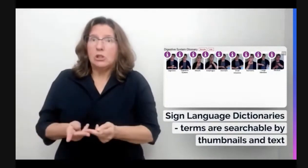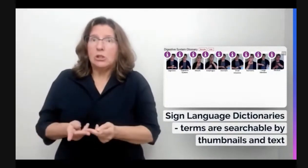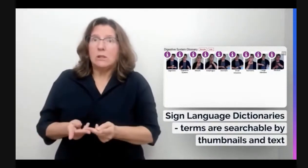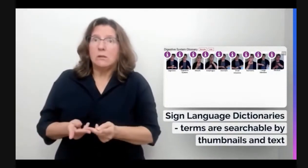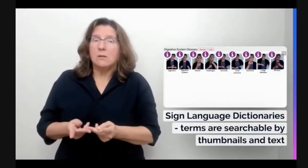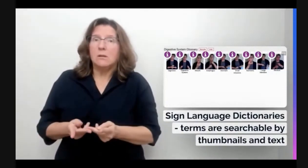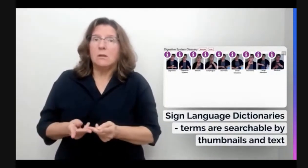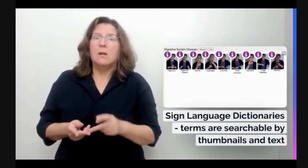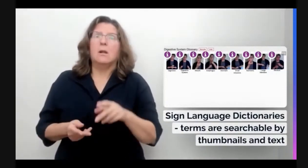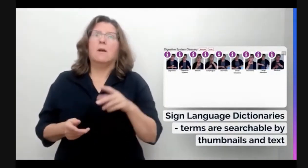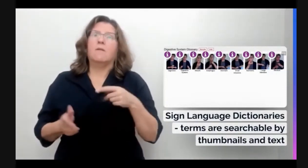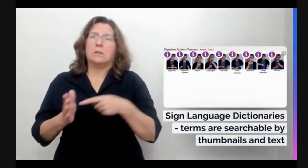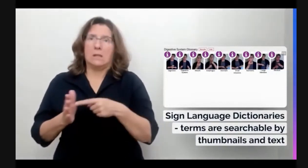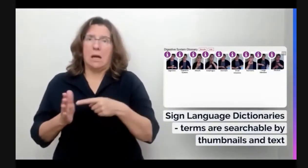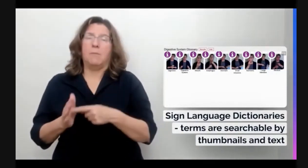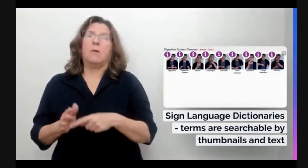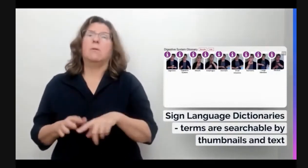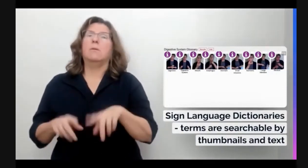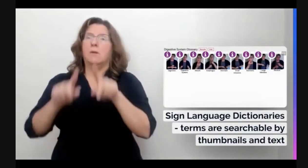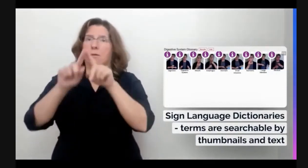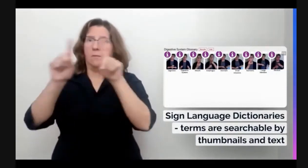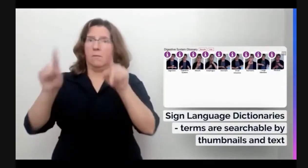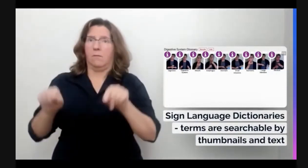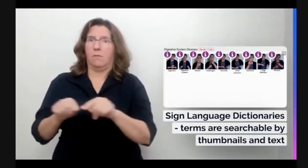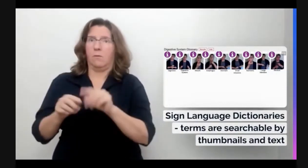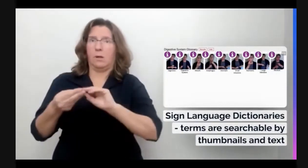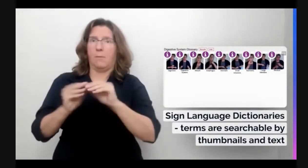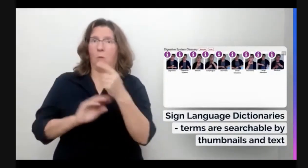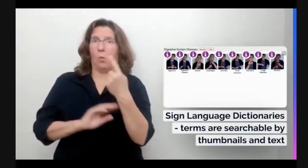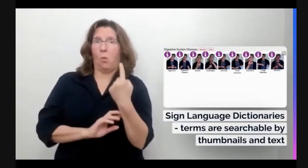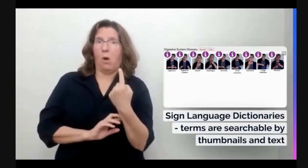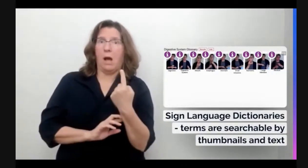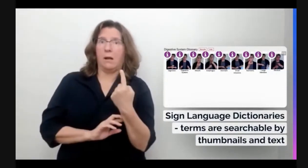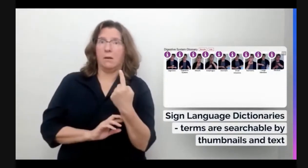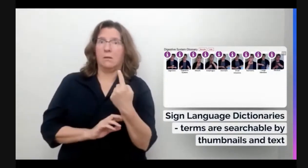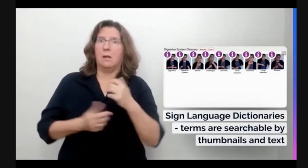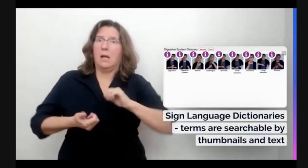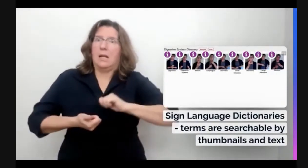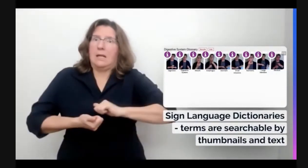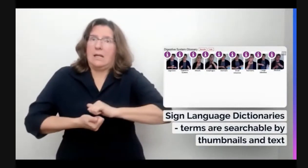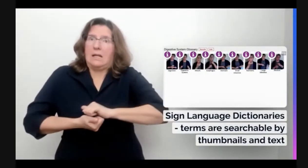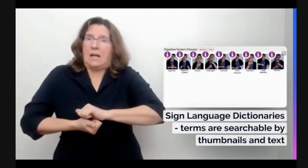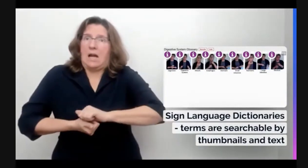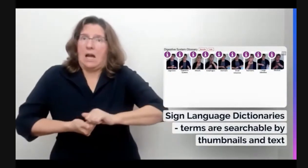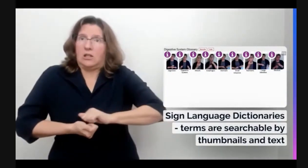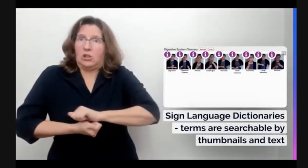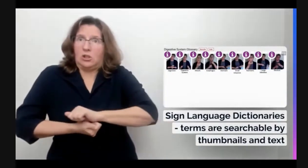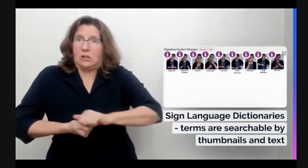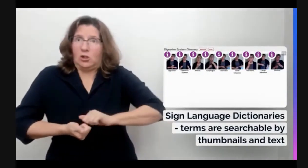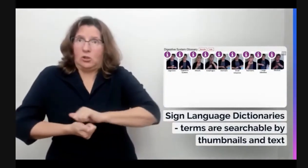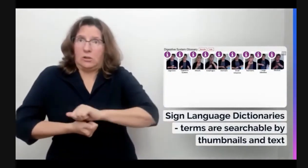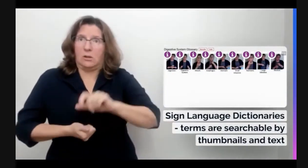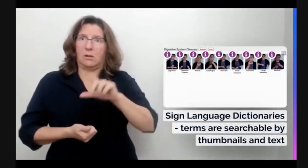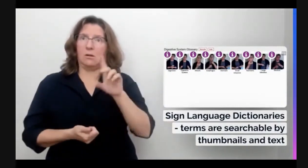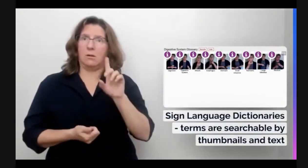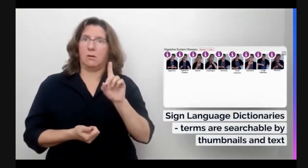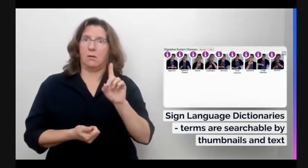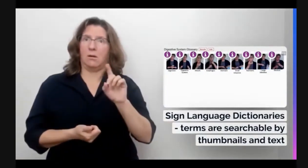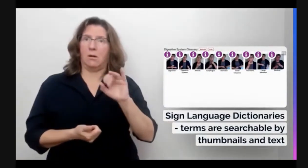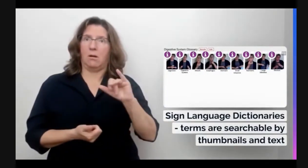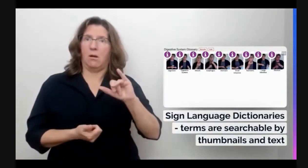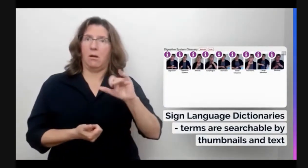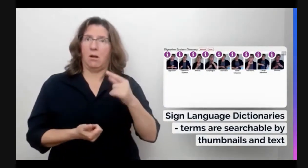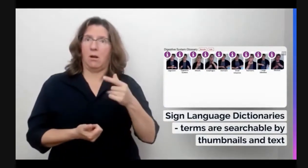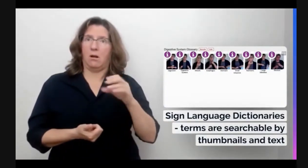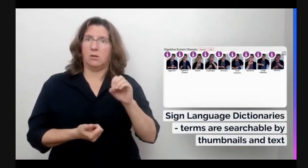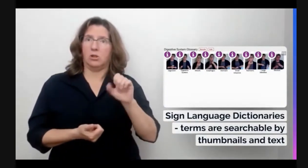position of the sign so the learner should be able to identify the term. For example, in the first photo, you see the hands in front